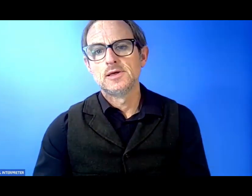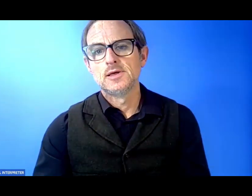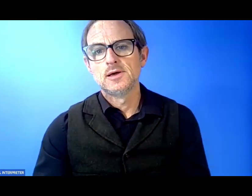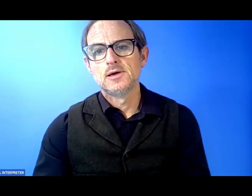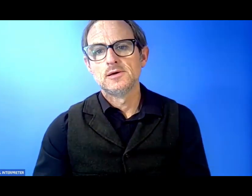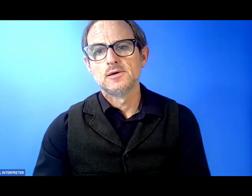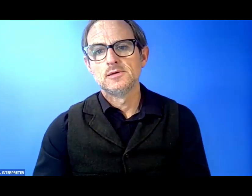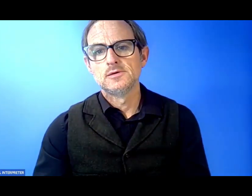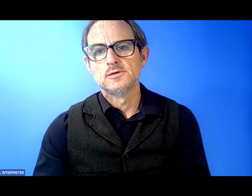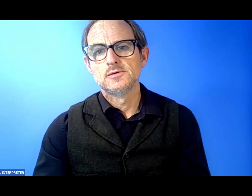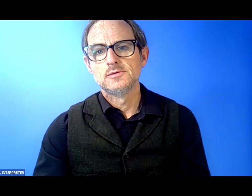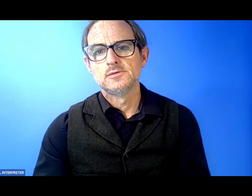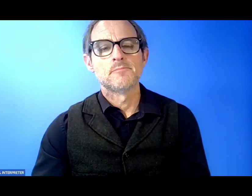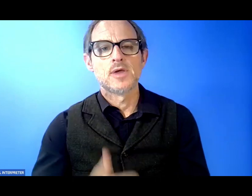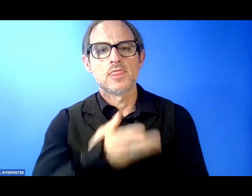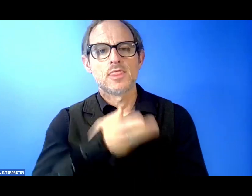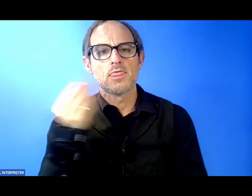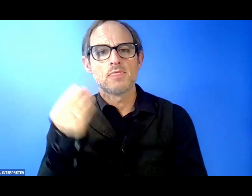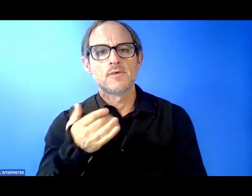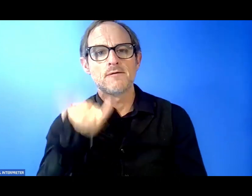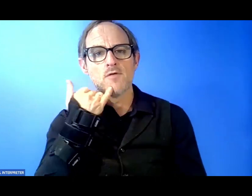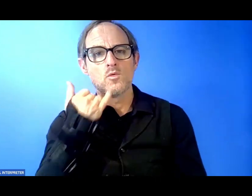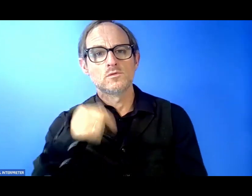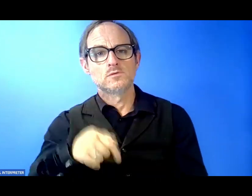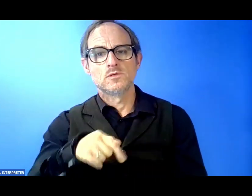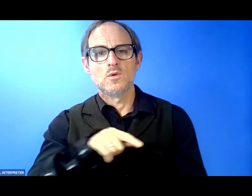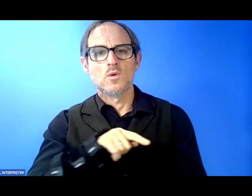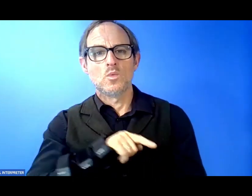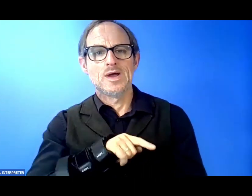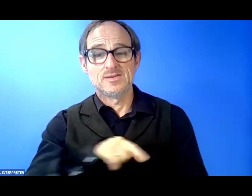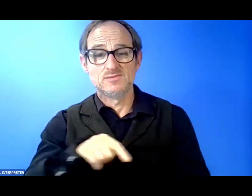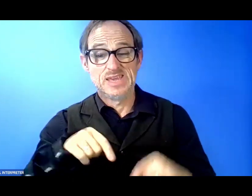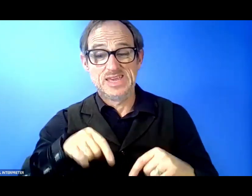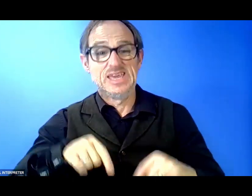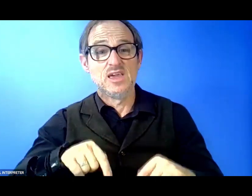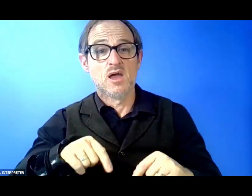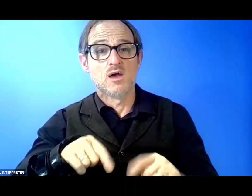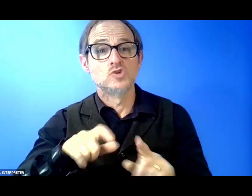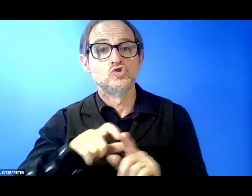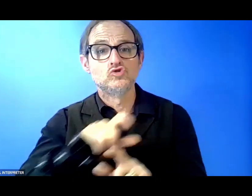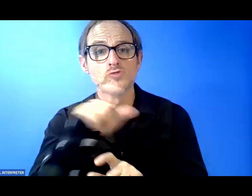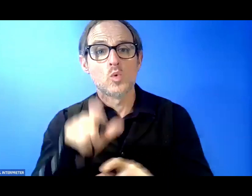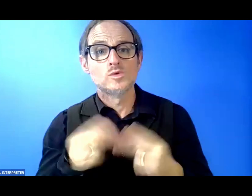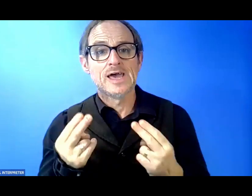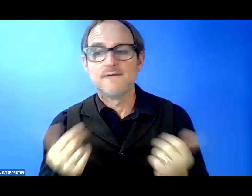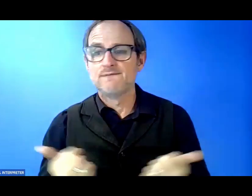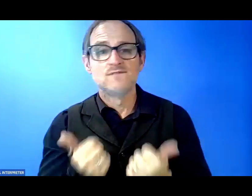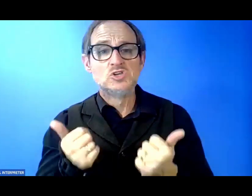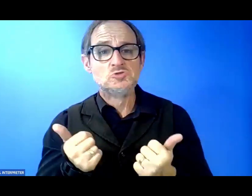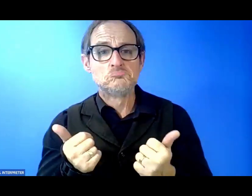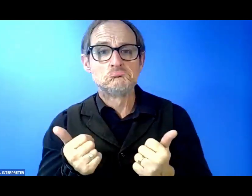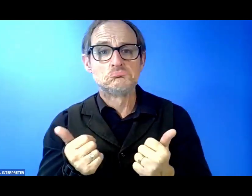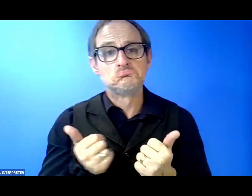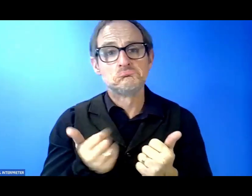I forgot my phone because we are still in the middle of the Doughnut Day here, and we are in